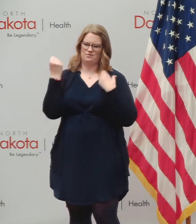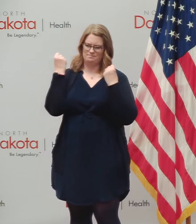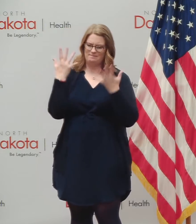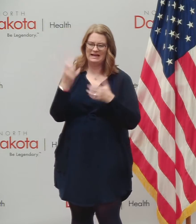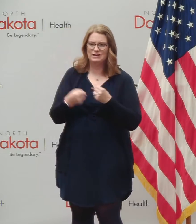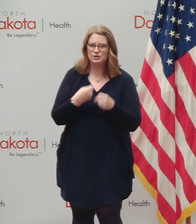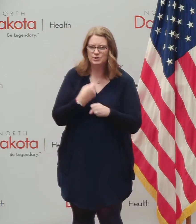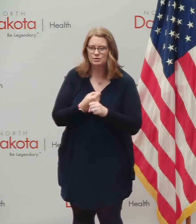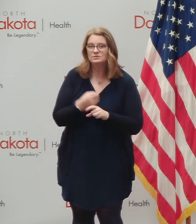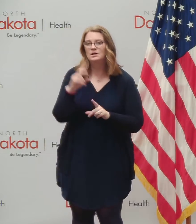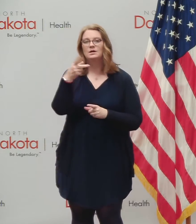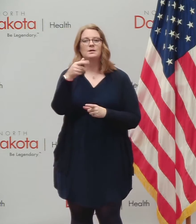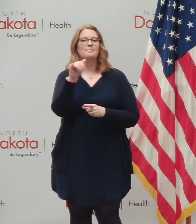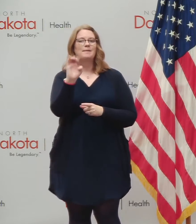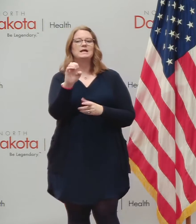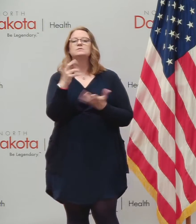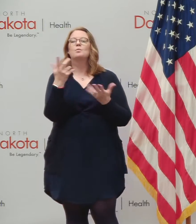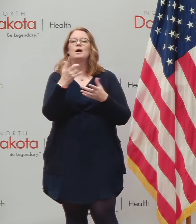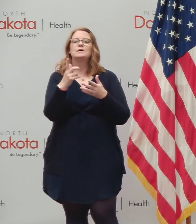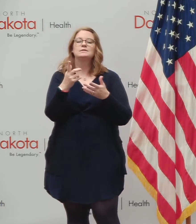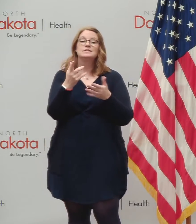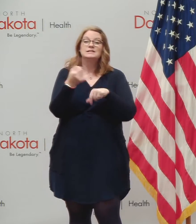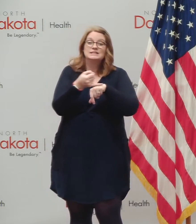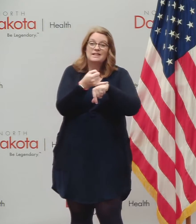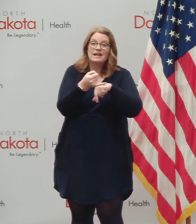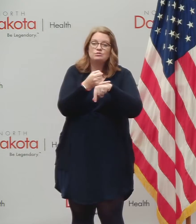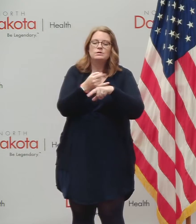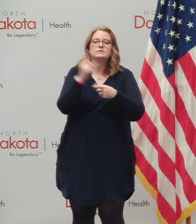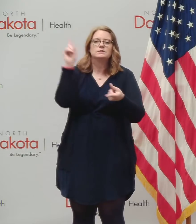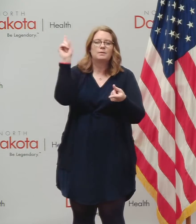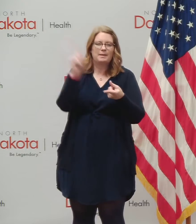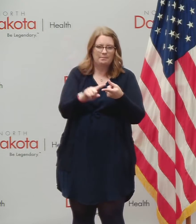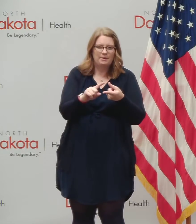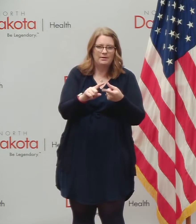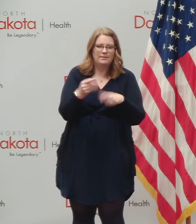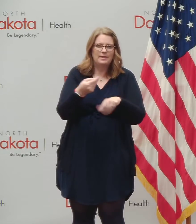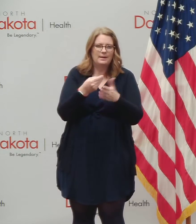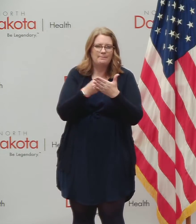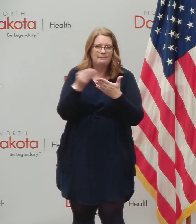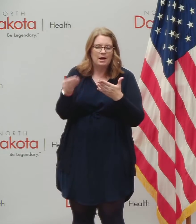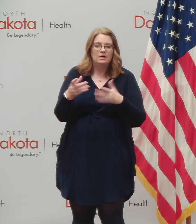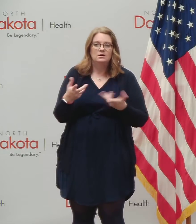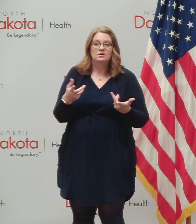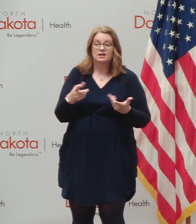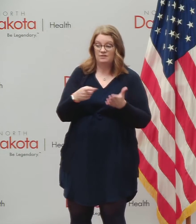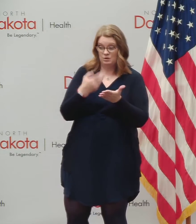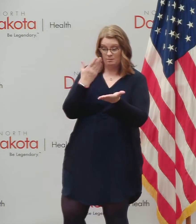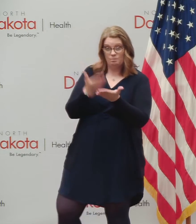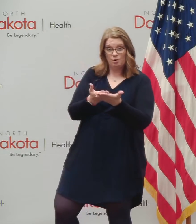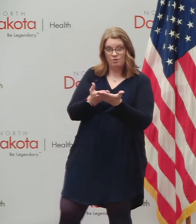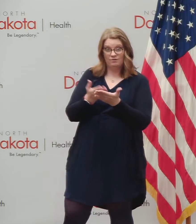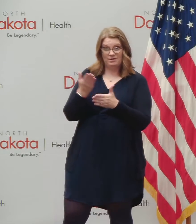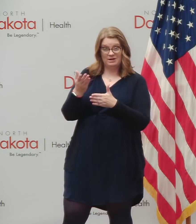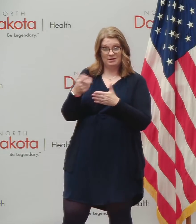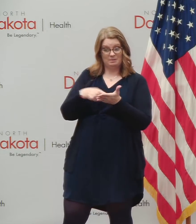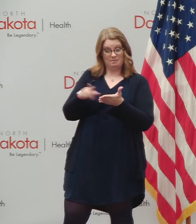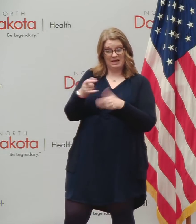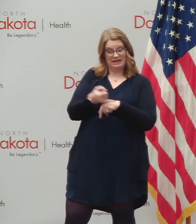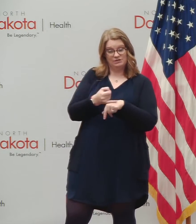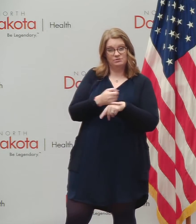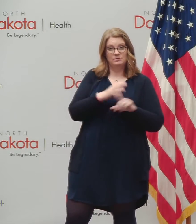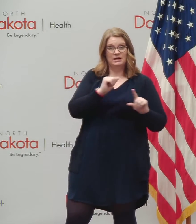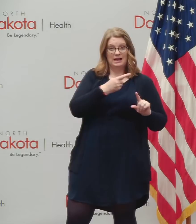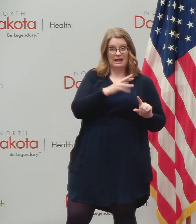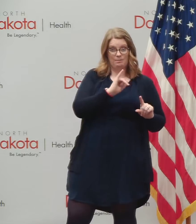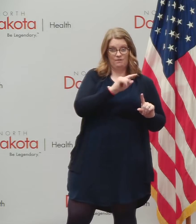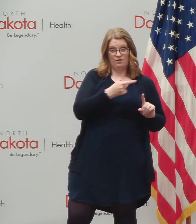PACE program is an interest buy down, and so if you've got your proof of having paid interest between April 1st and September 30th